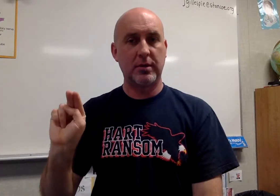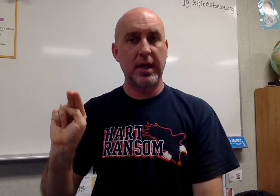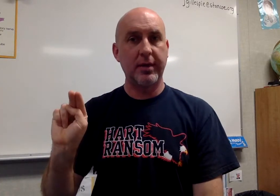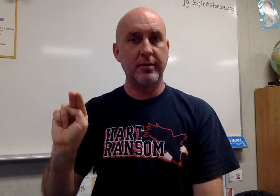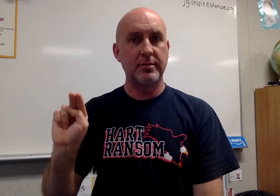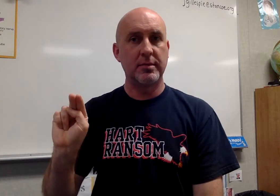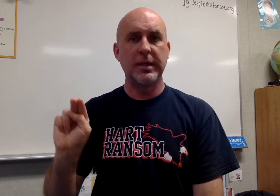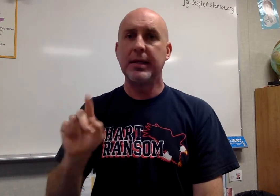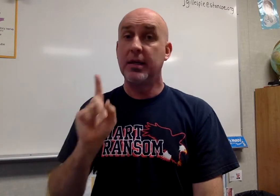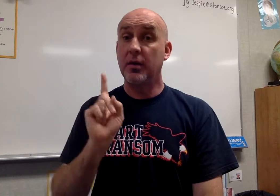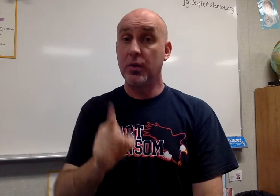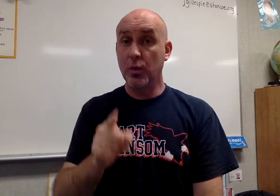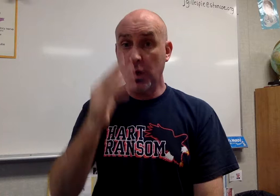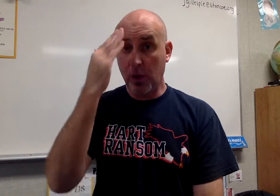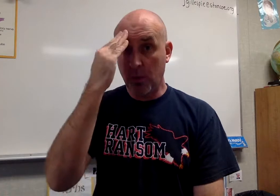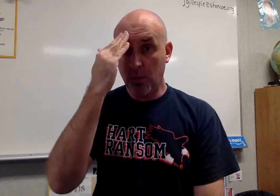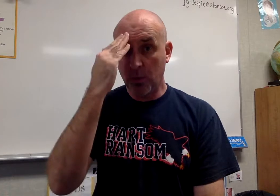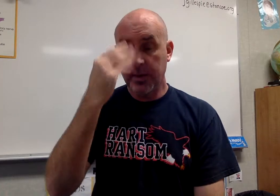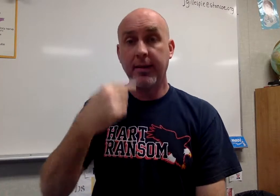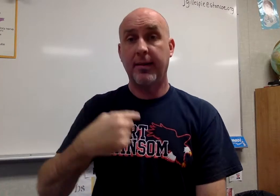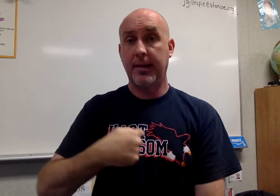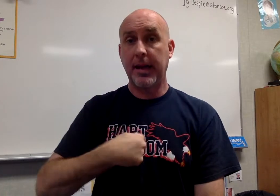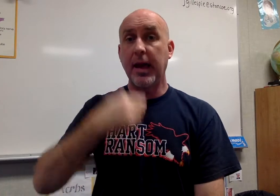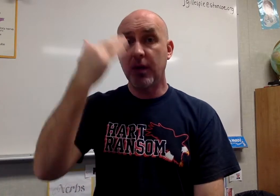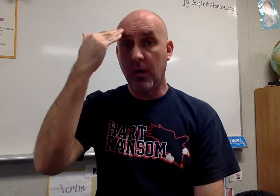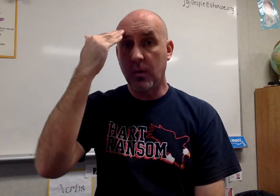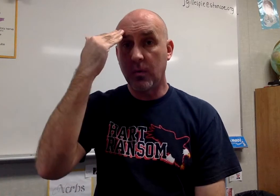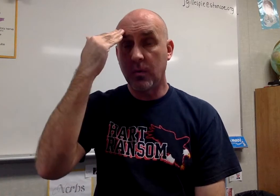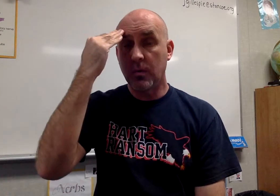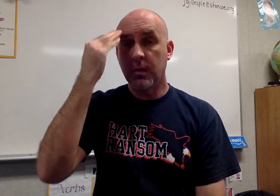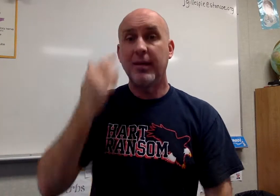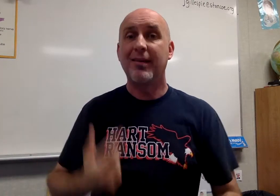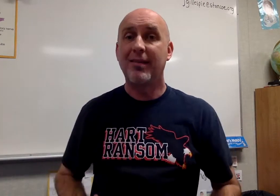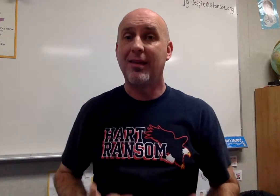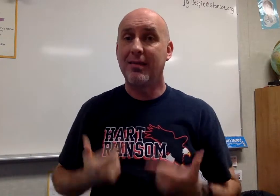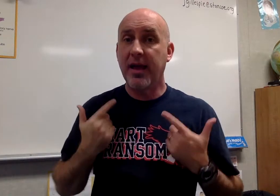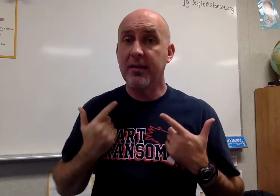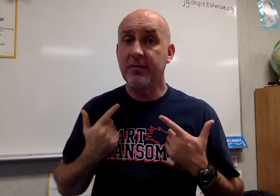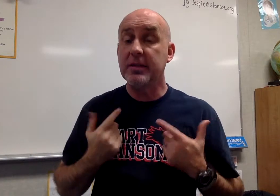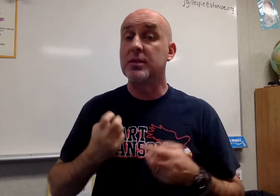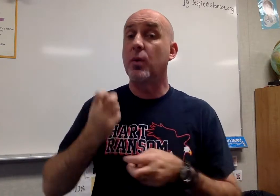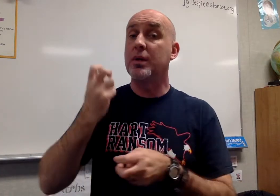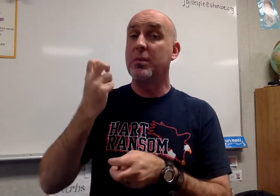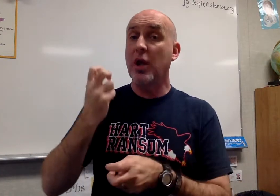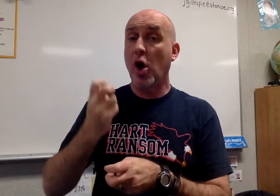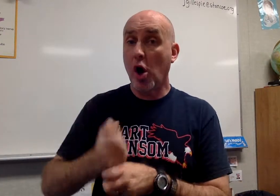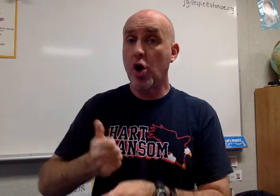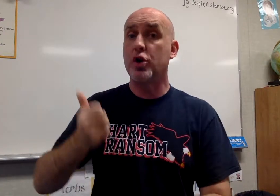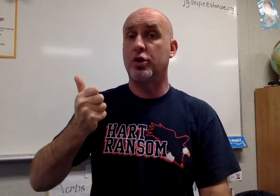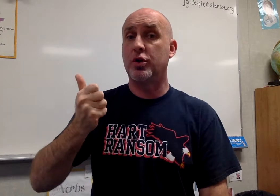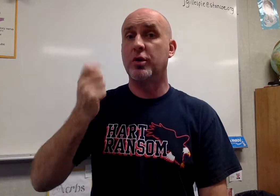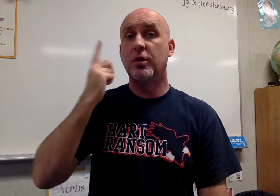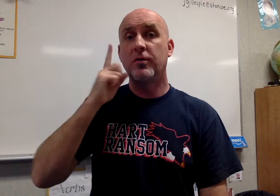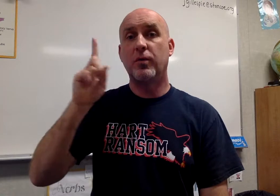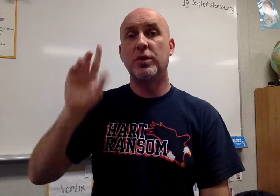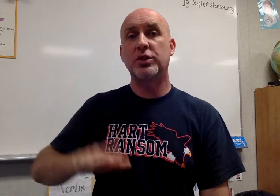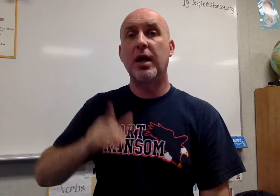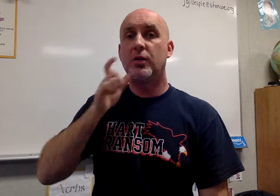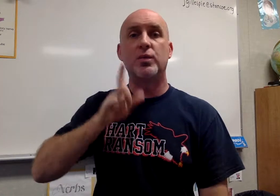Okay? Now you know, and I know, that life is going to be harder for a child who is